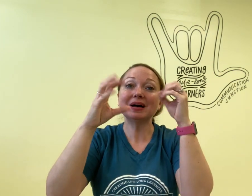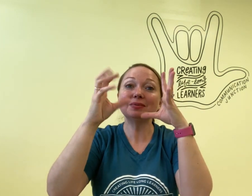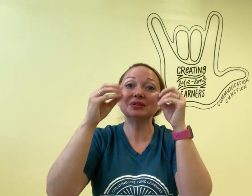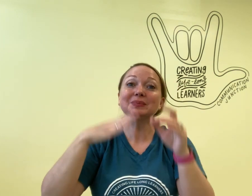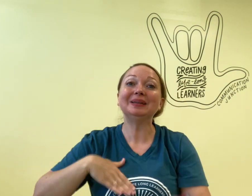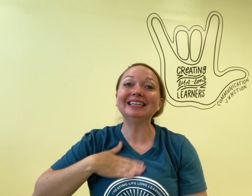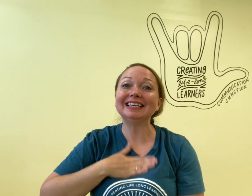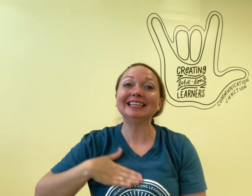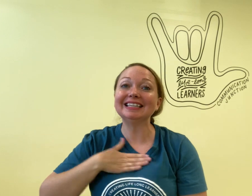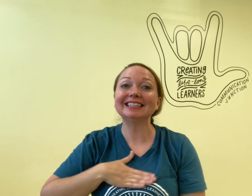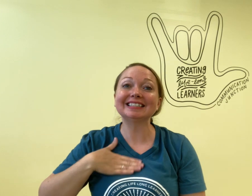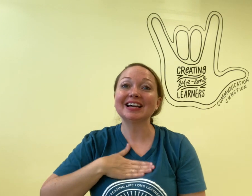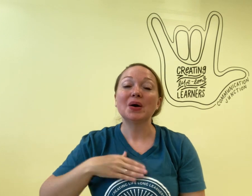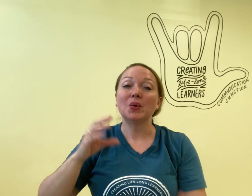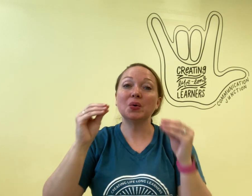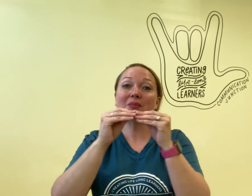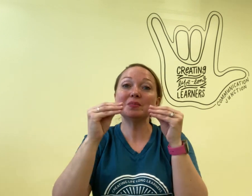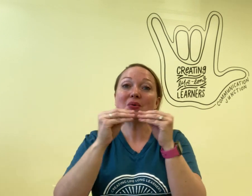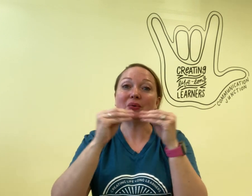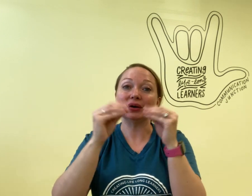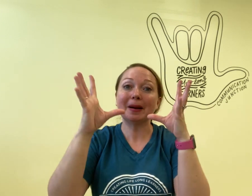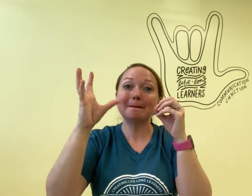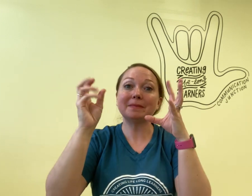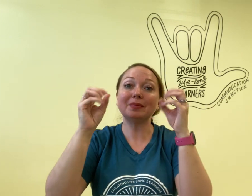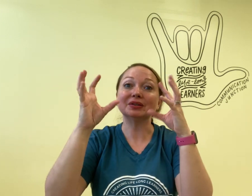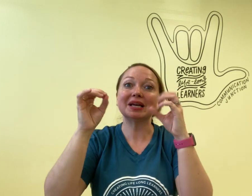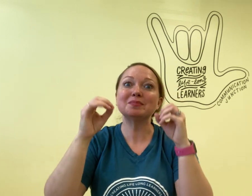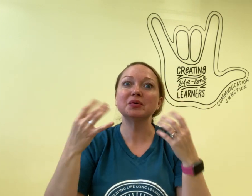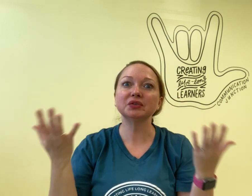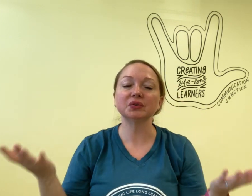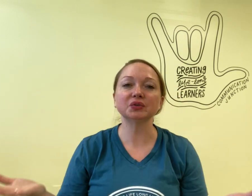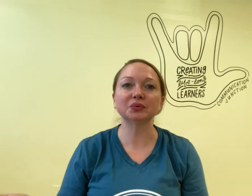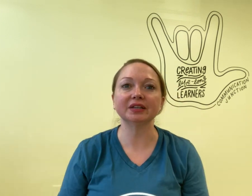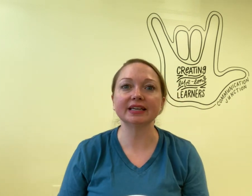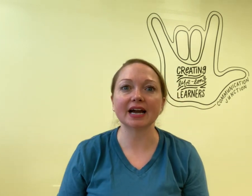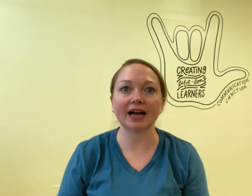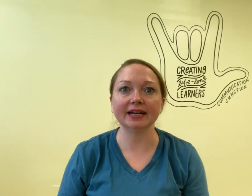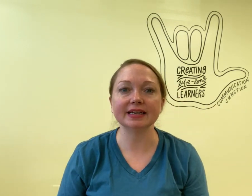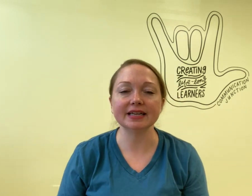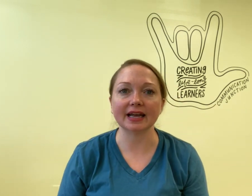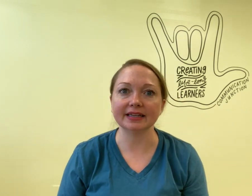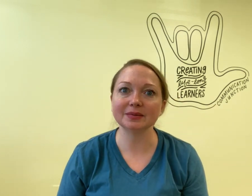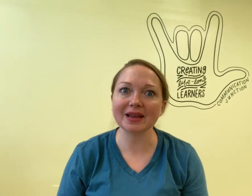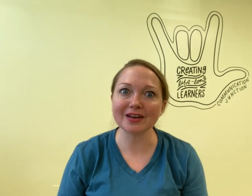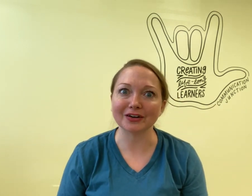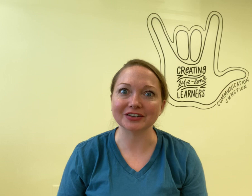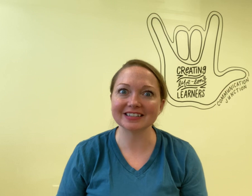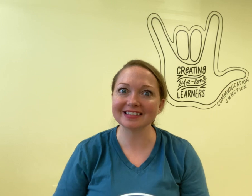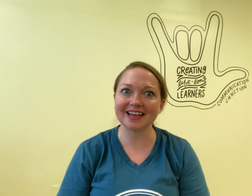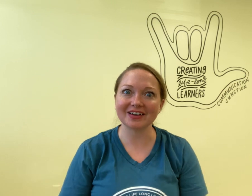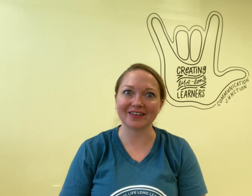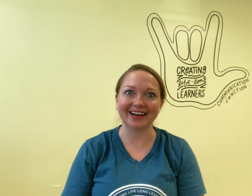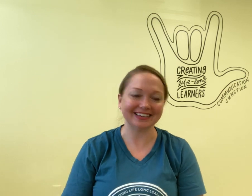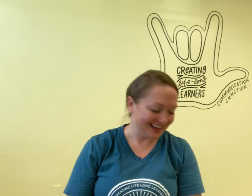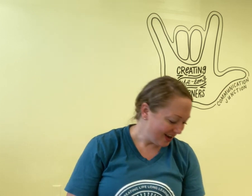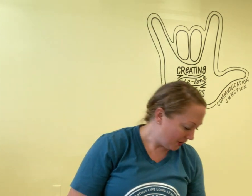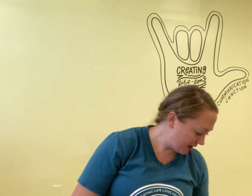Bubbles, please, or more bubbles. And both of those are really kind and nice manners. Isn't that great? Okay,